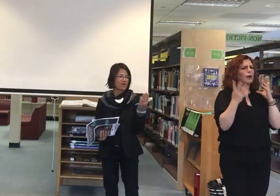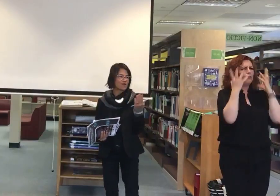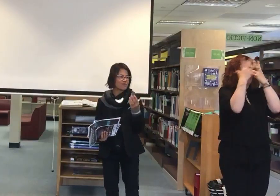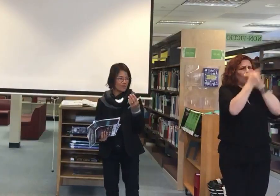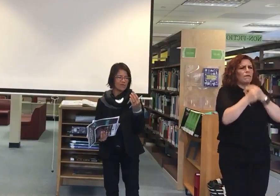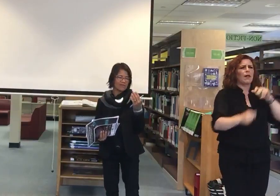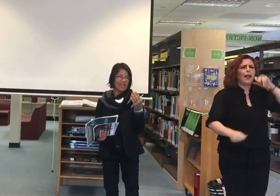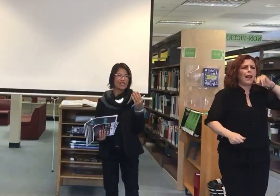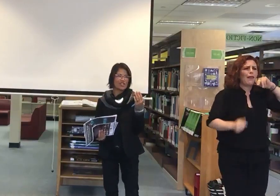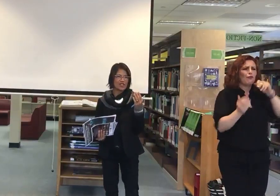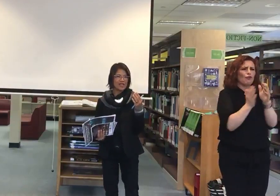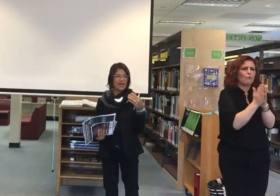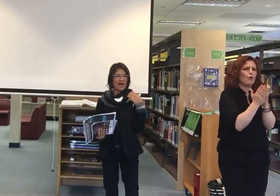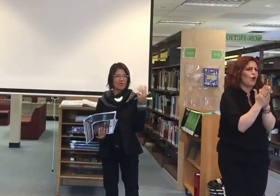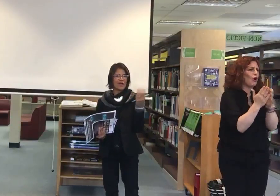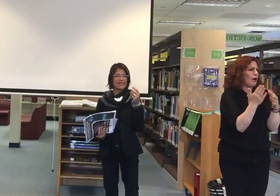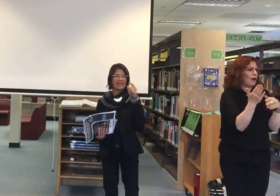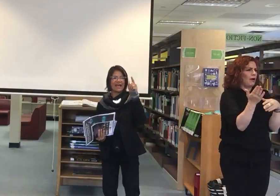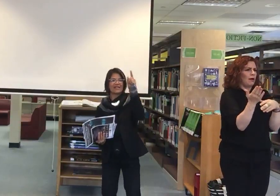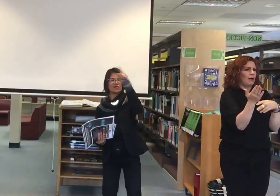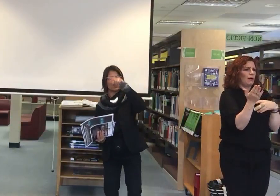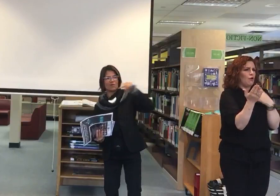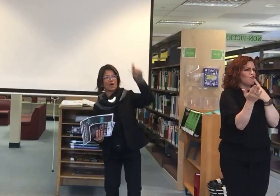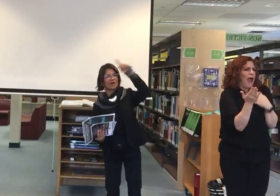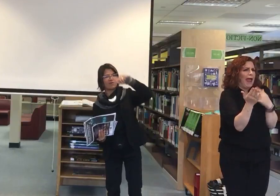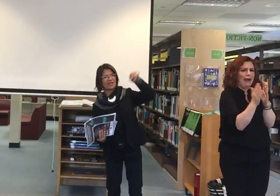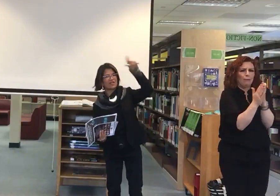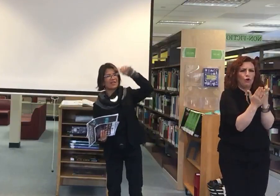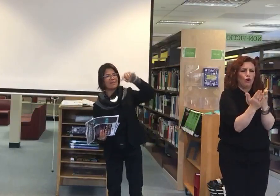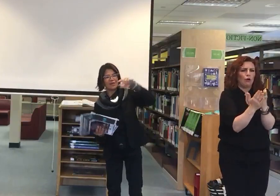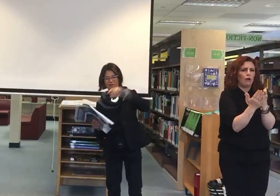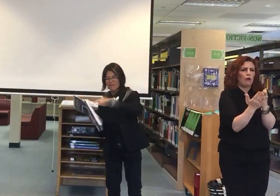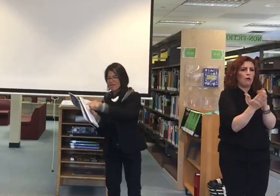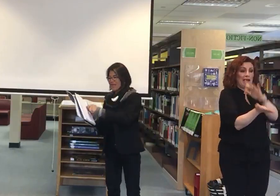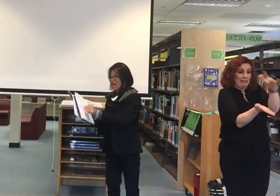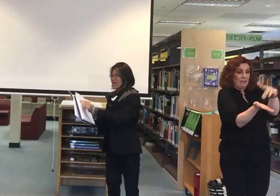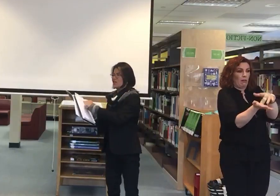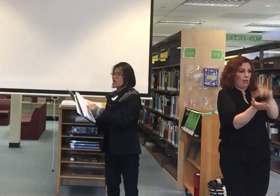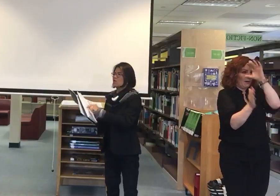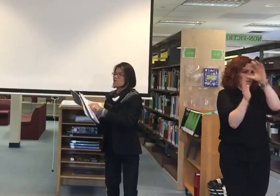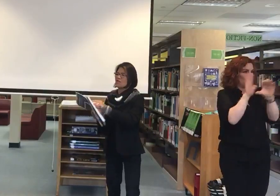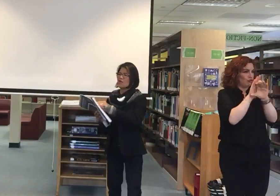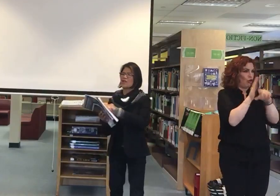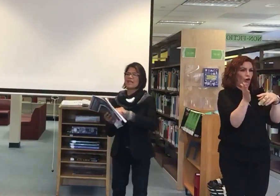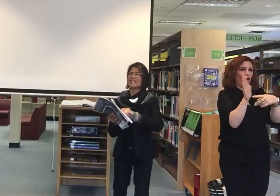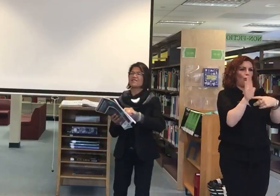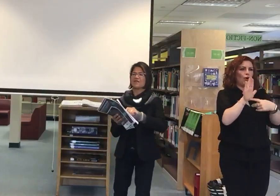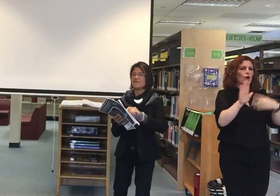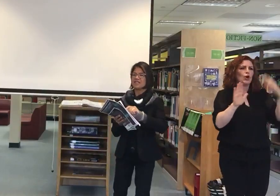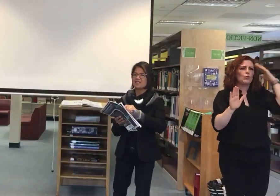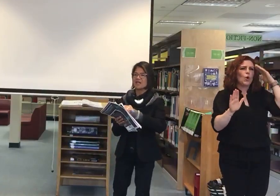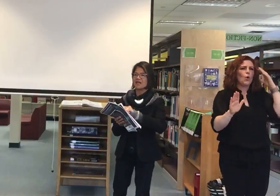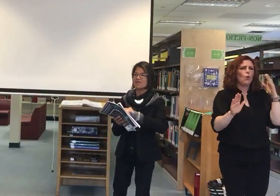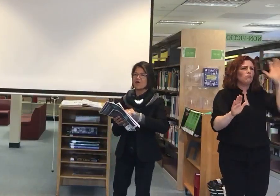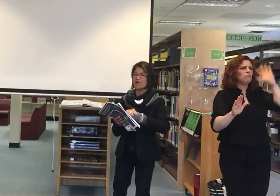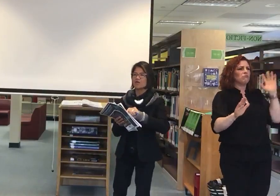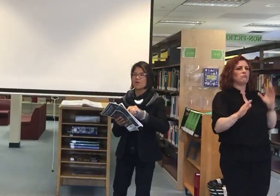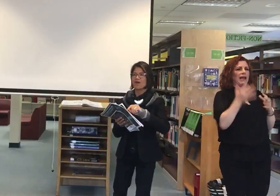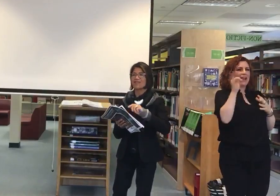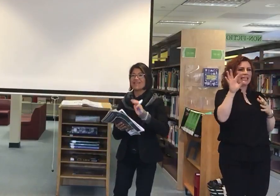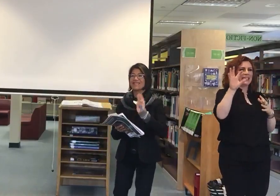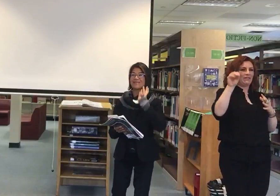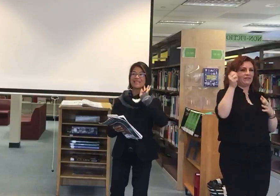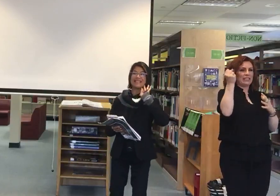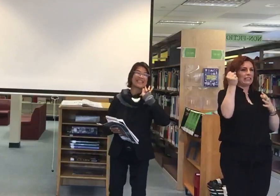of leather-ish red thing. It had this picture in the middle. And the 1950s